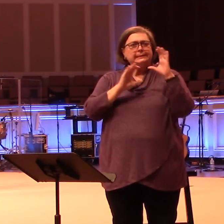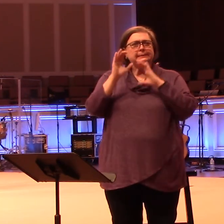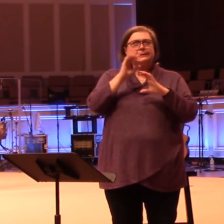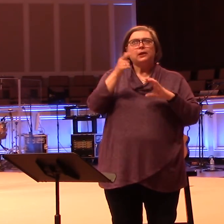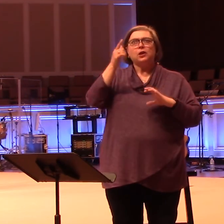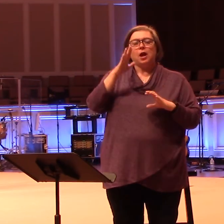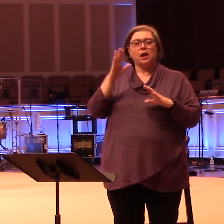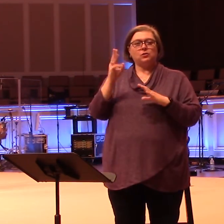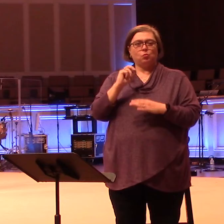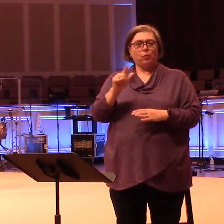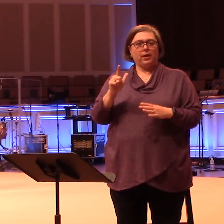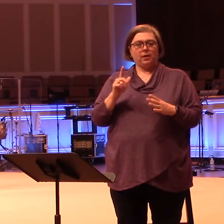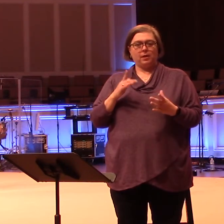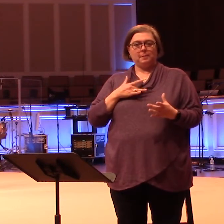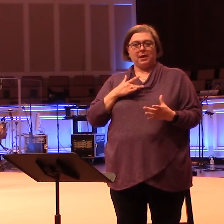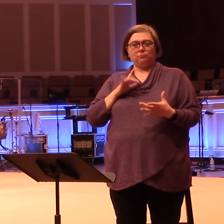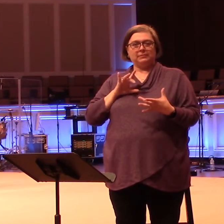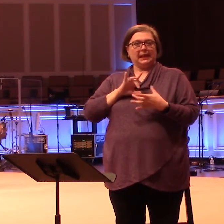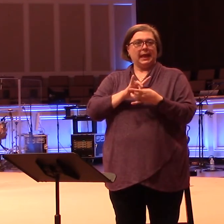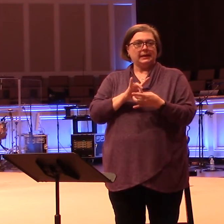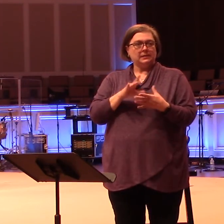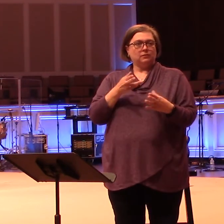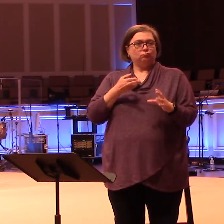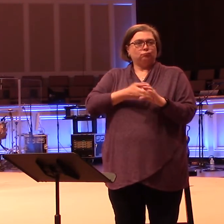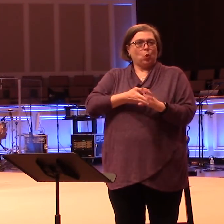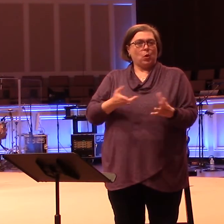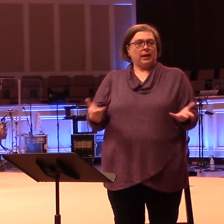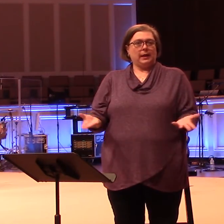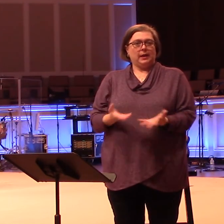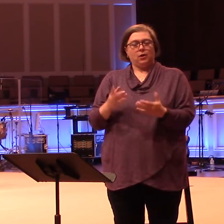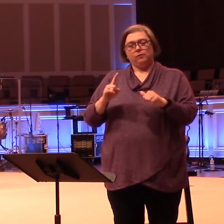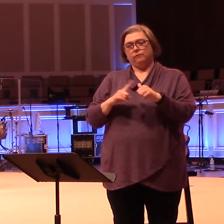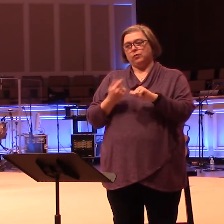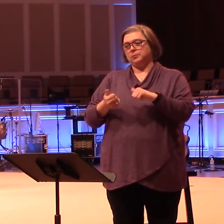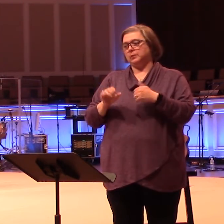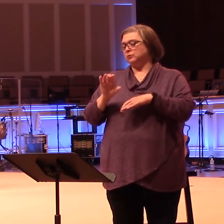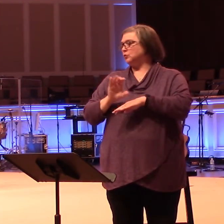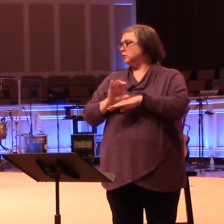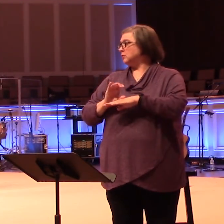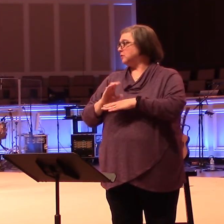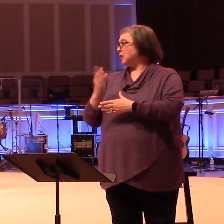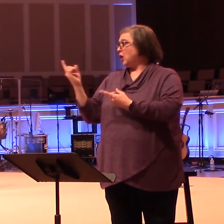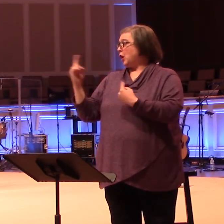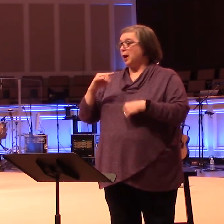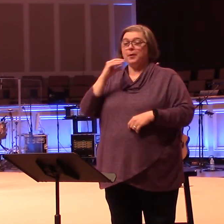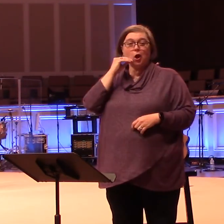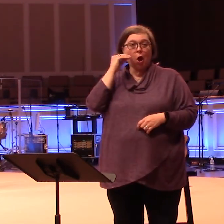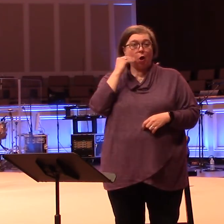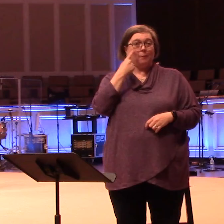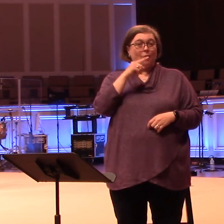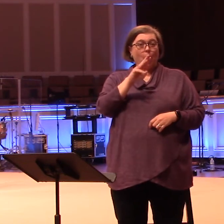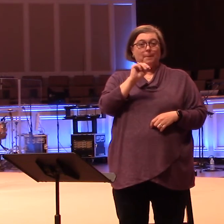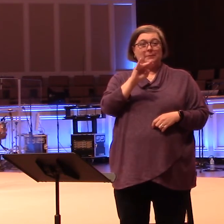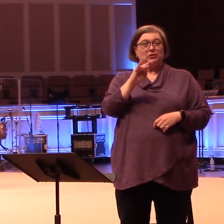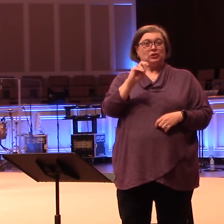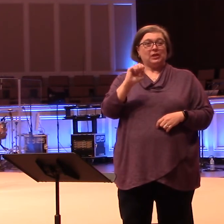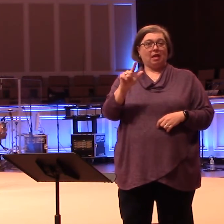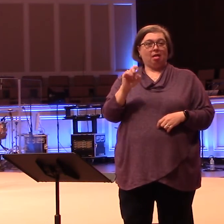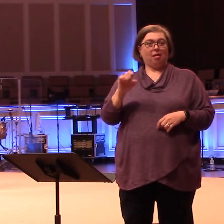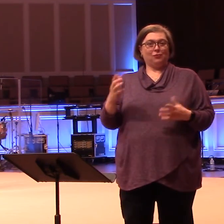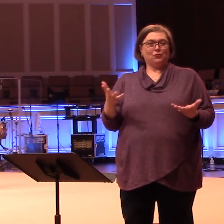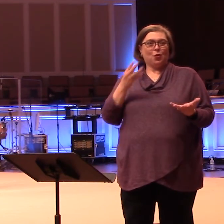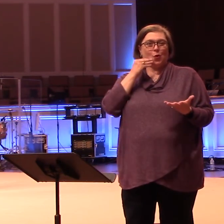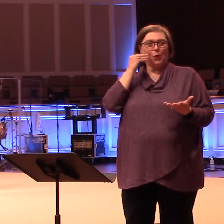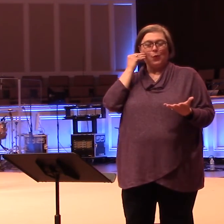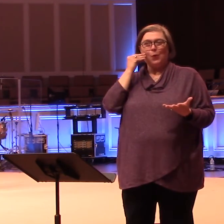will concerning a connection here at First Baptist Church. This is coming home for Michelle. That's right, as well. Many of you know